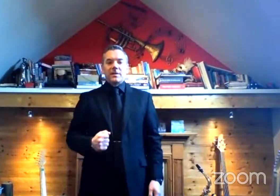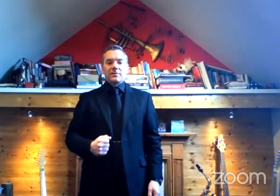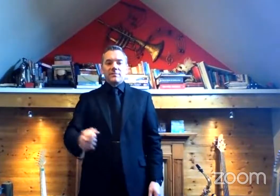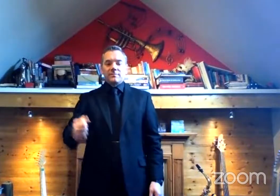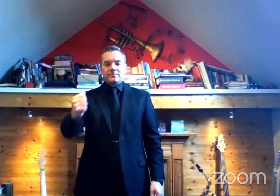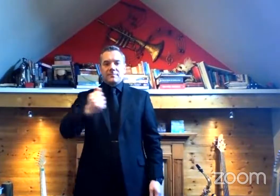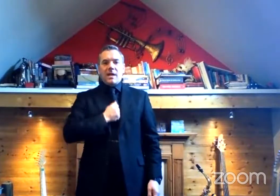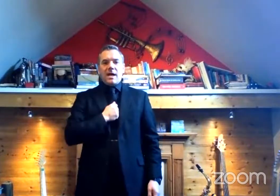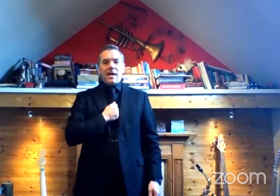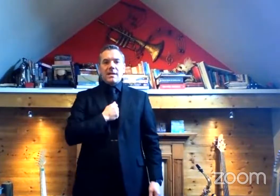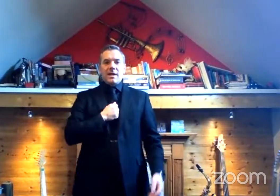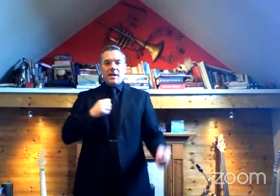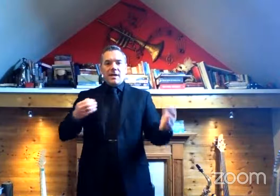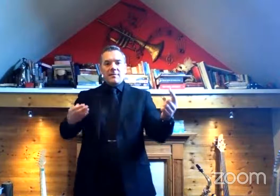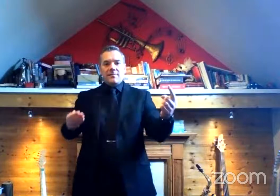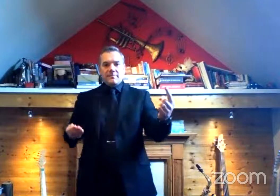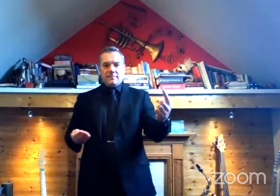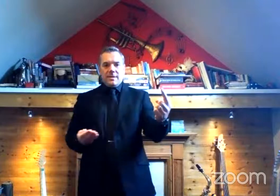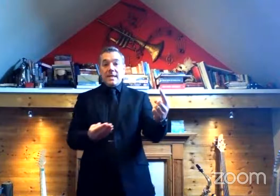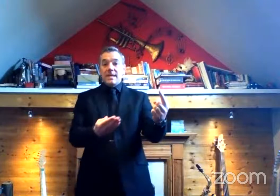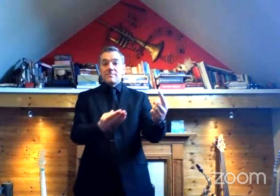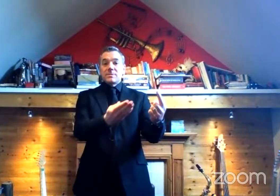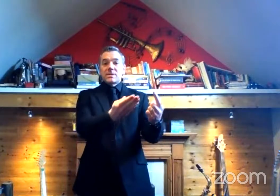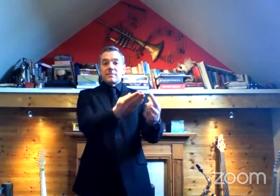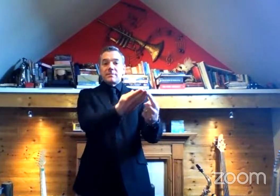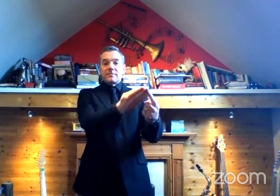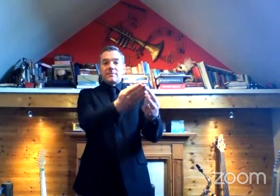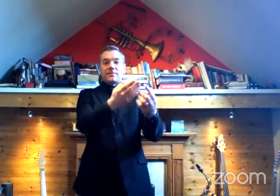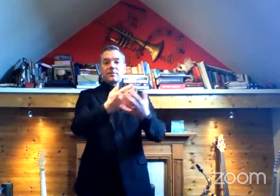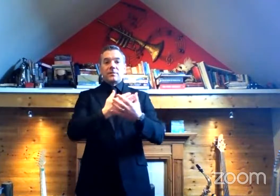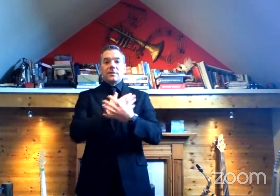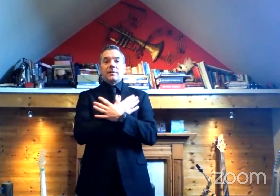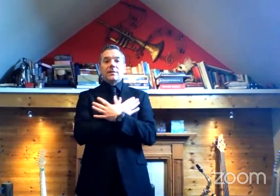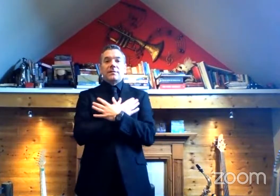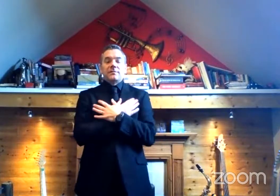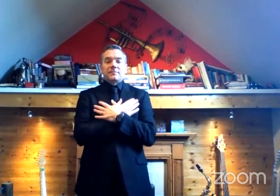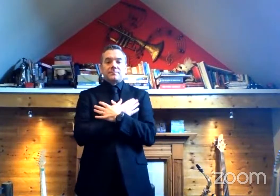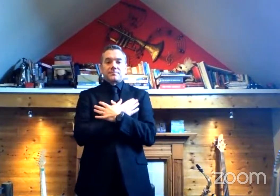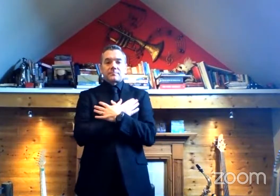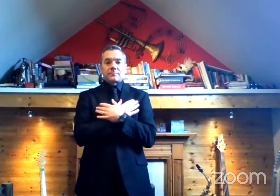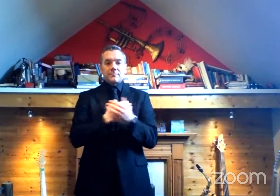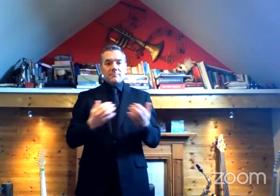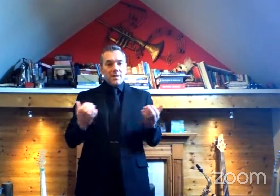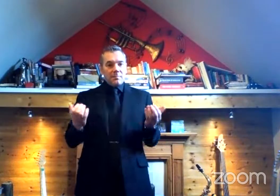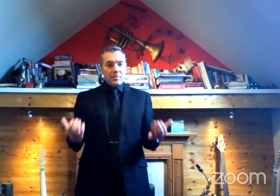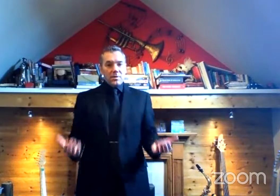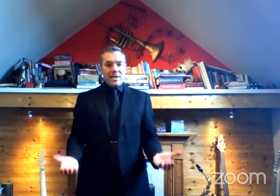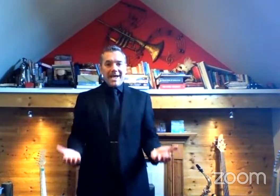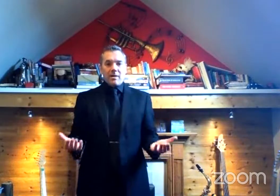for love. I have aimed for love, but now,